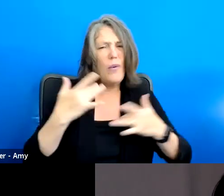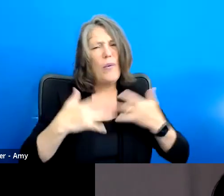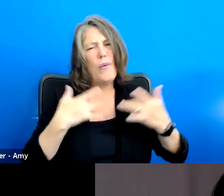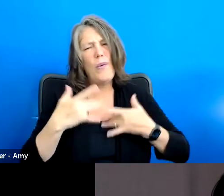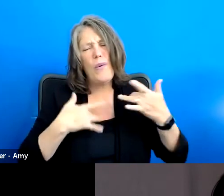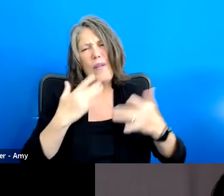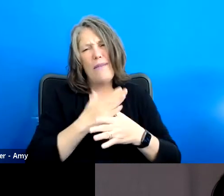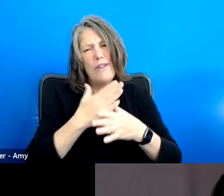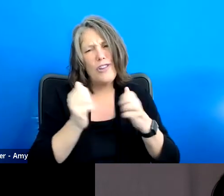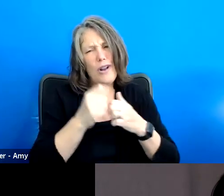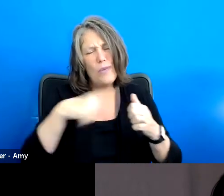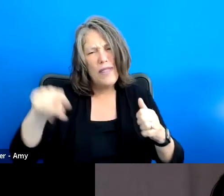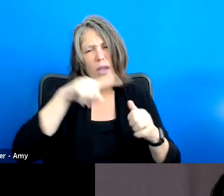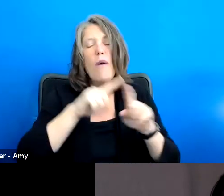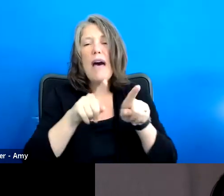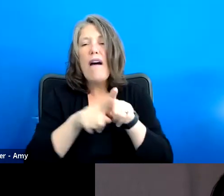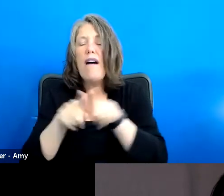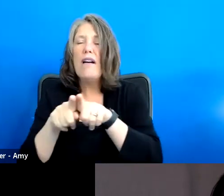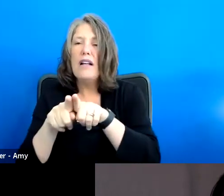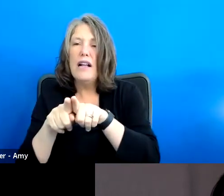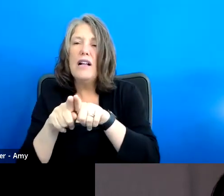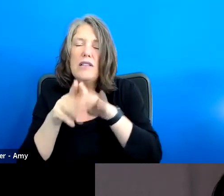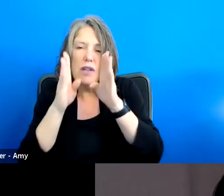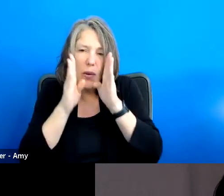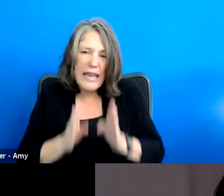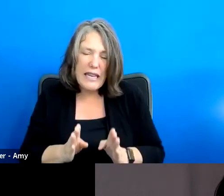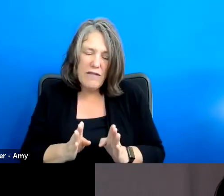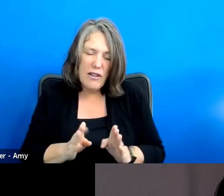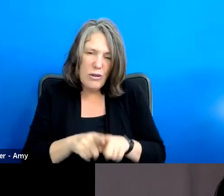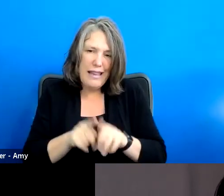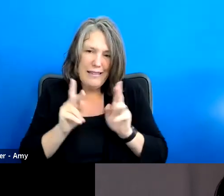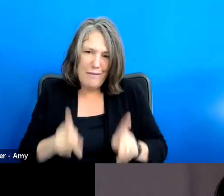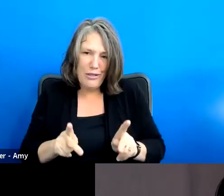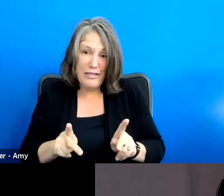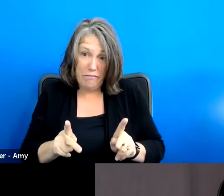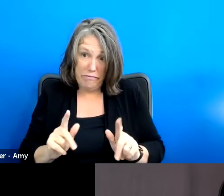shared with everyone, but also individually as a person.